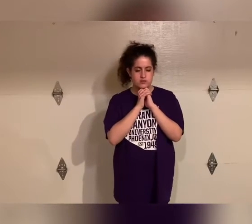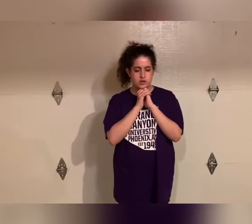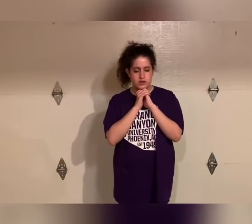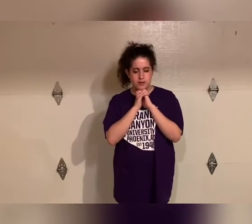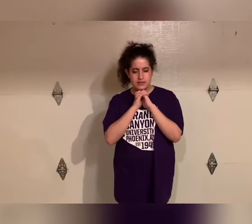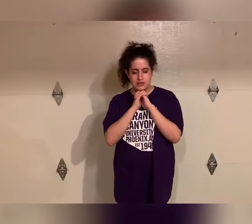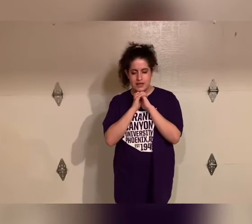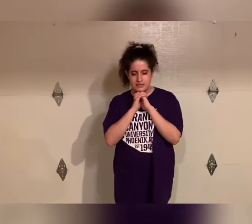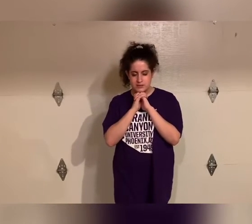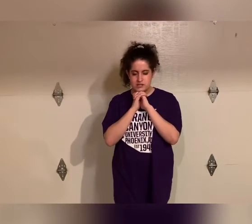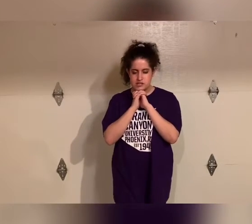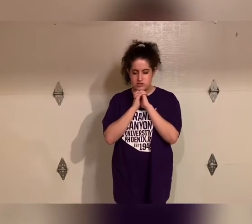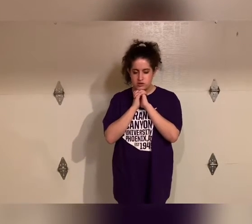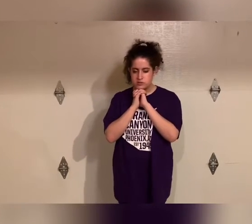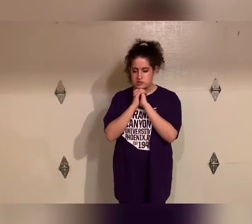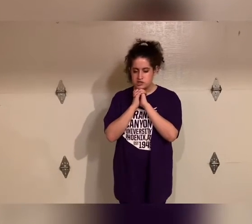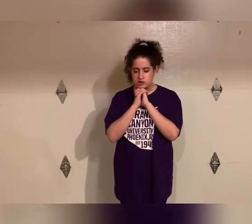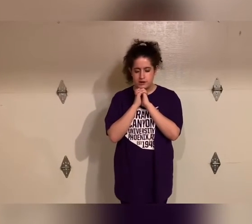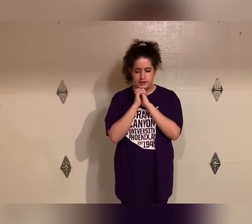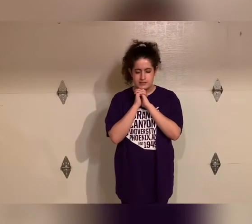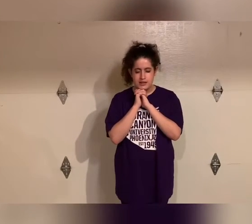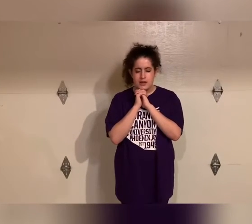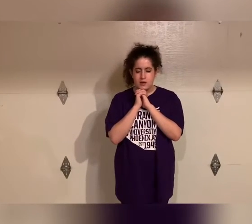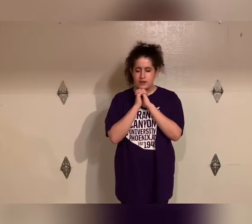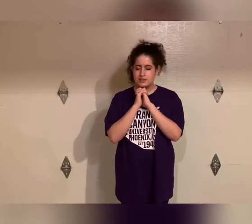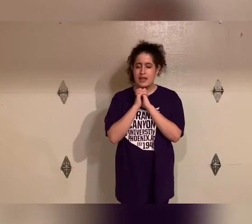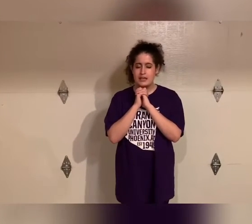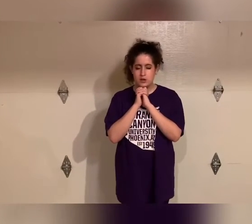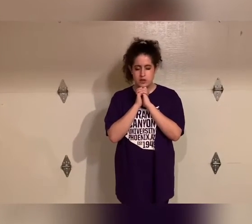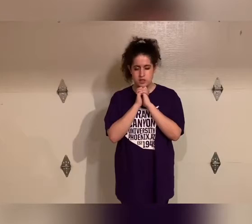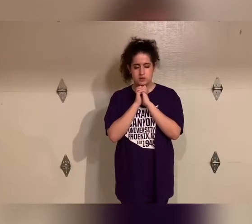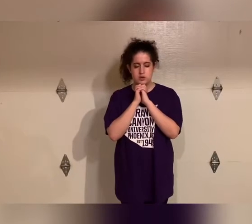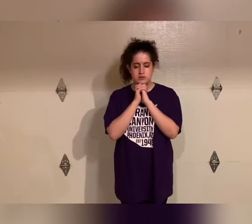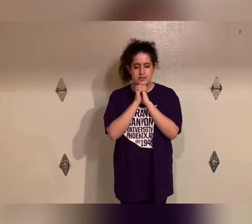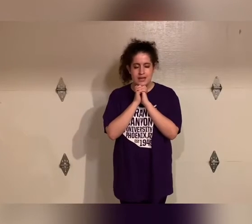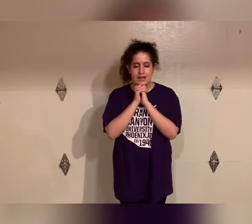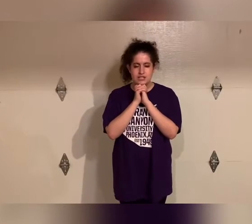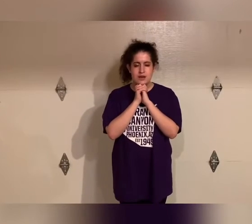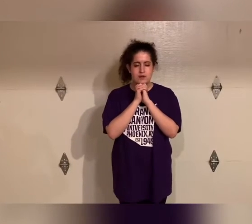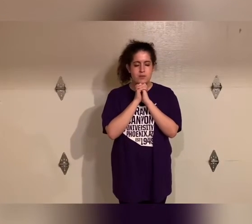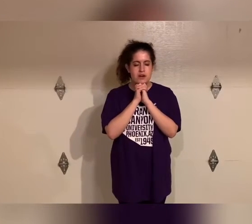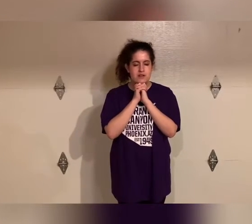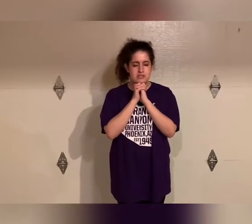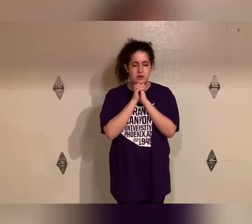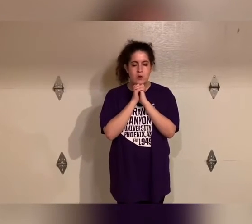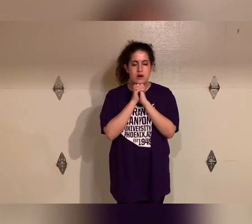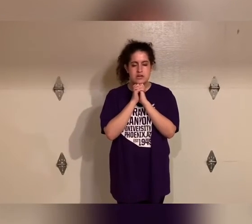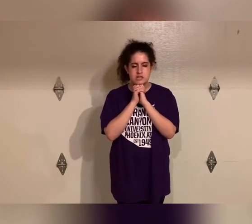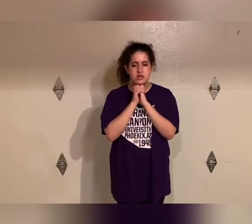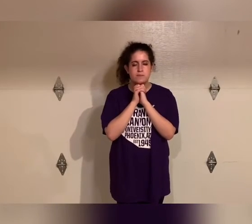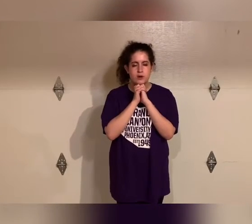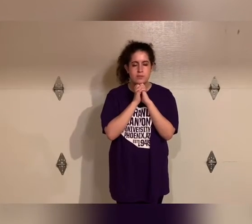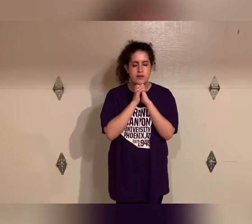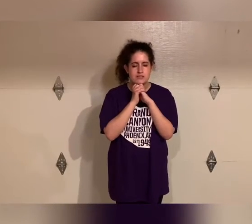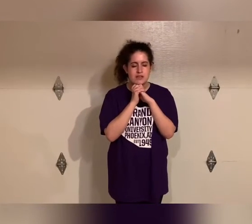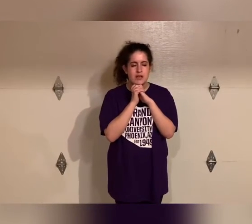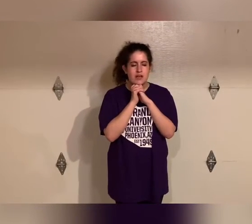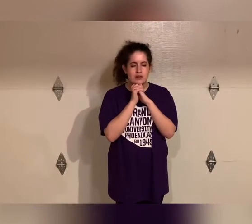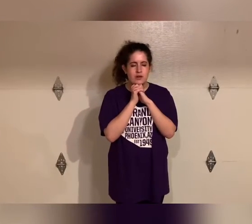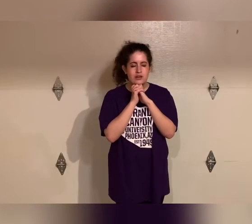the amazing lesson we just learned from Teacher Grace. We thank you that you use each and every one of us according to your purpose. Lord,